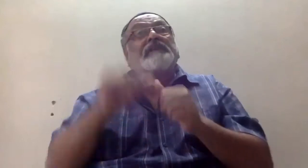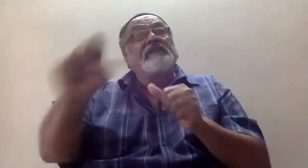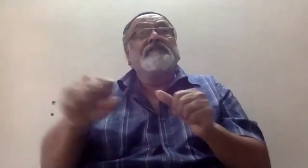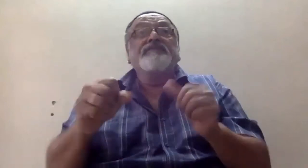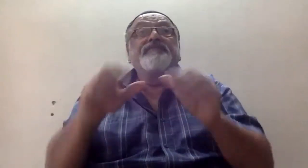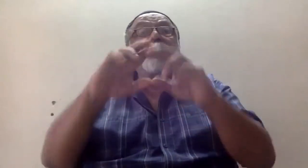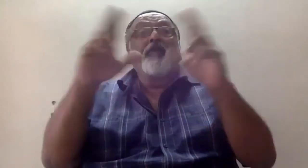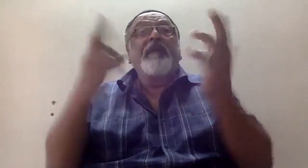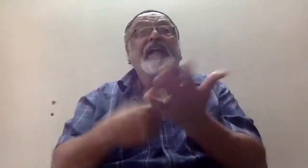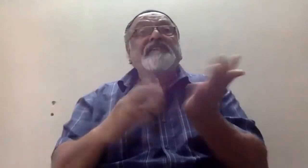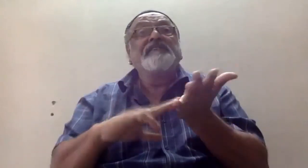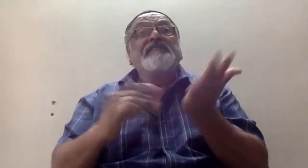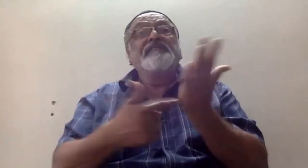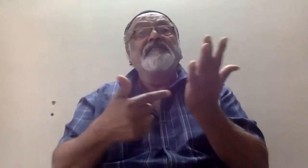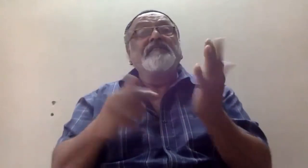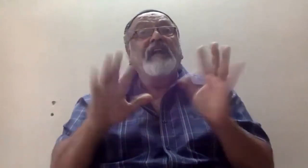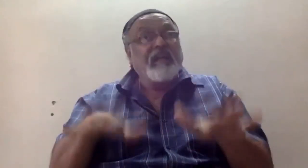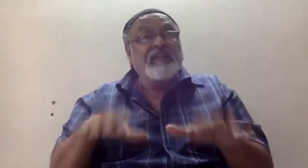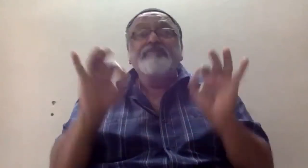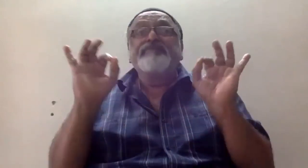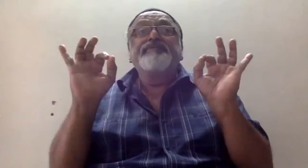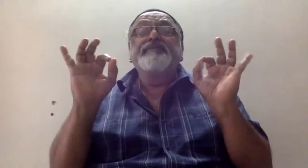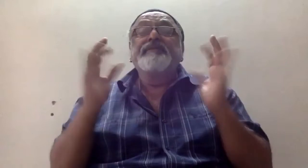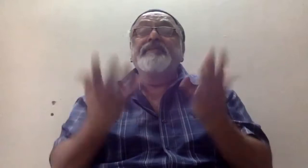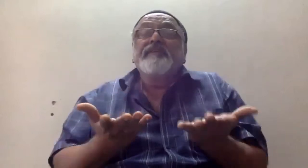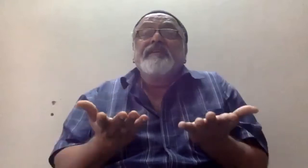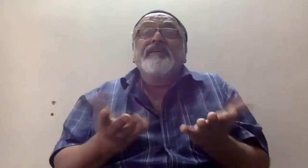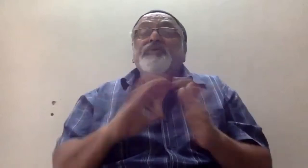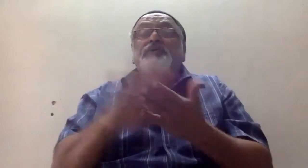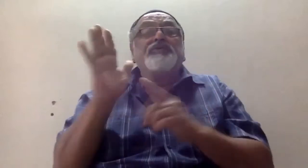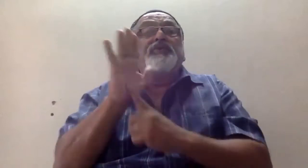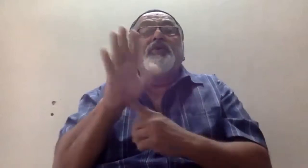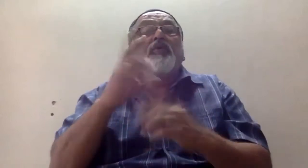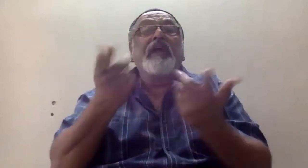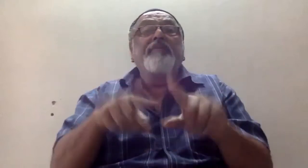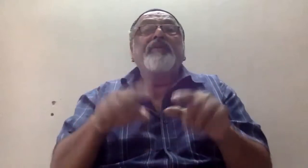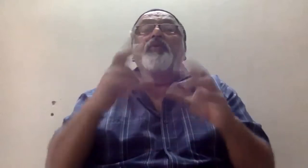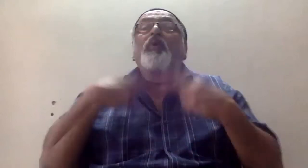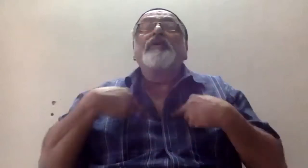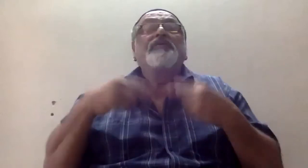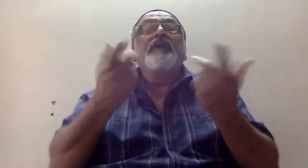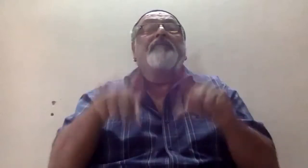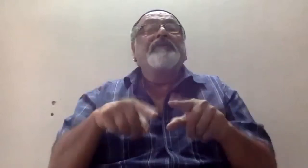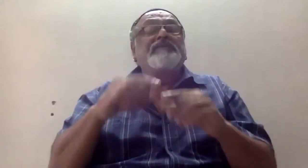formats. It does not indicate what all happened in the courts. It's just a